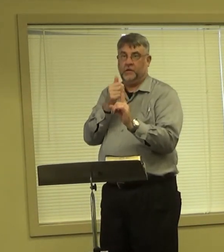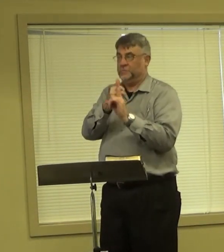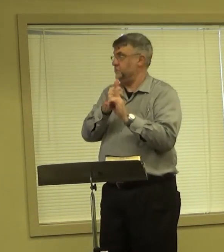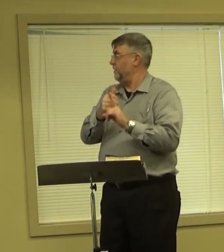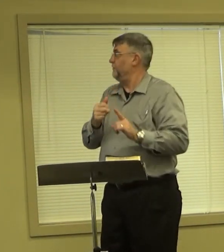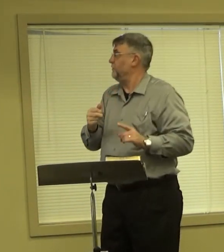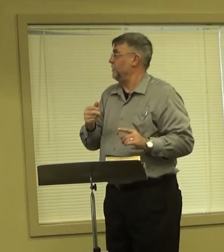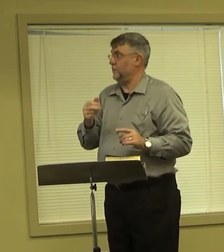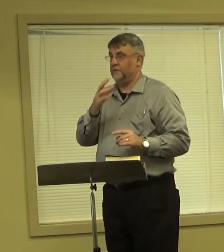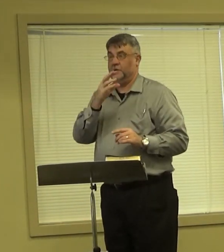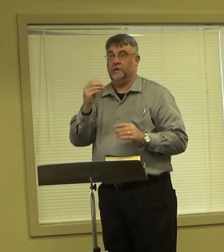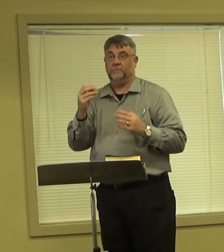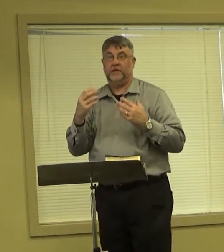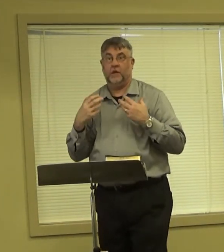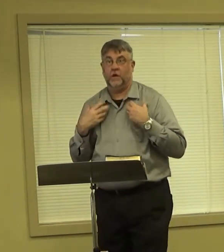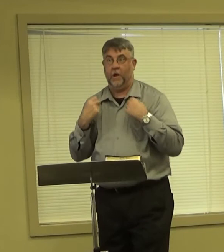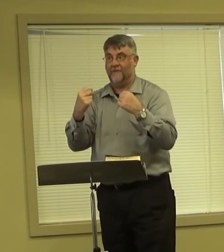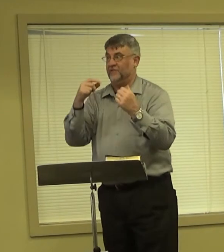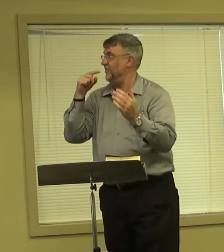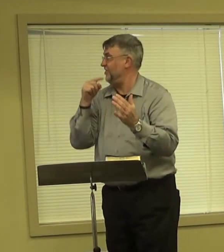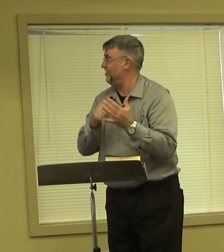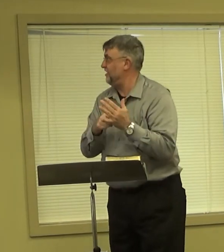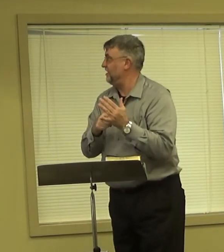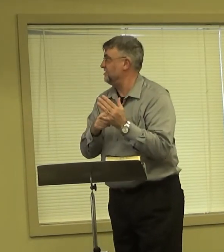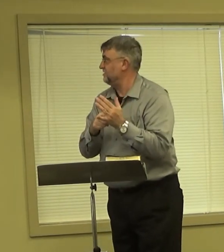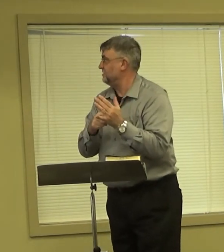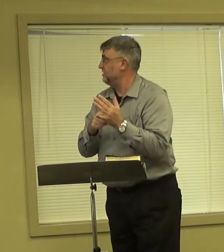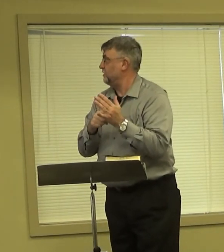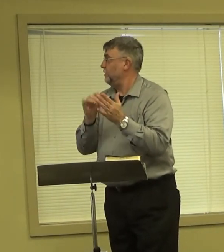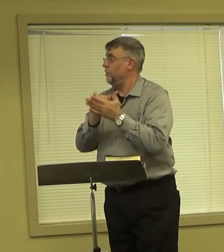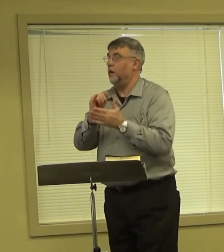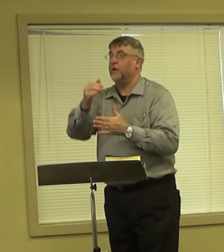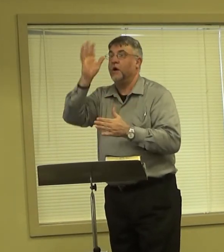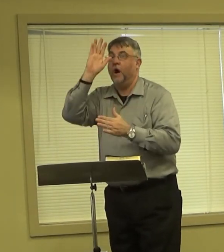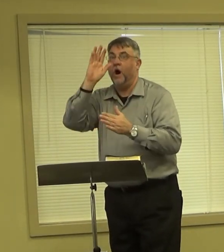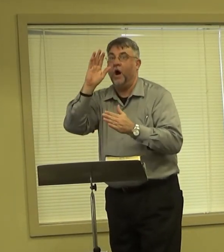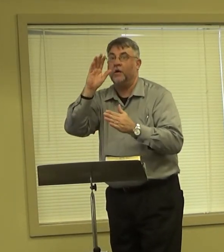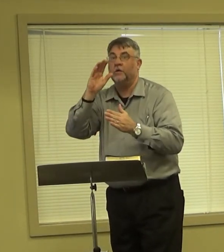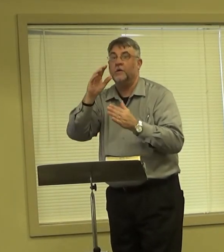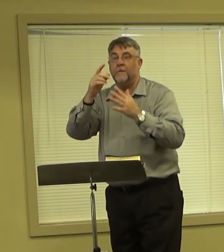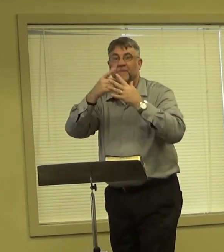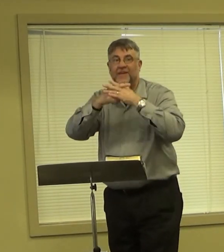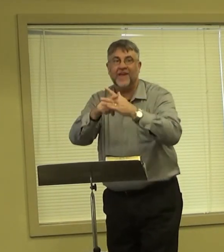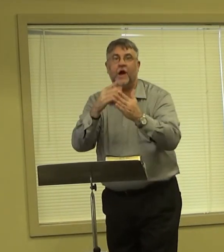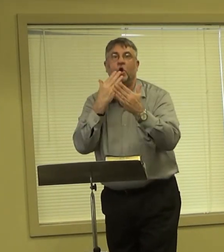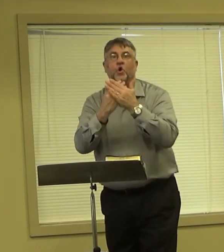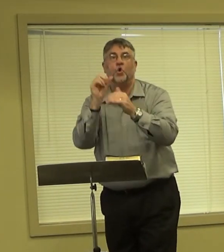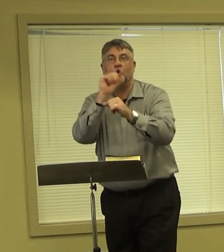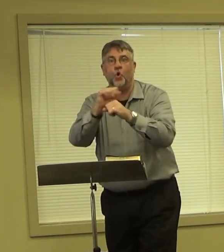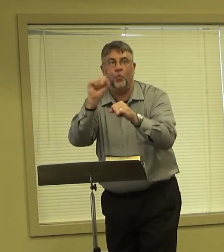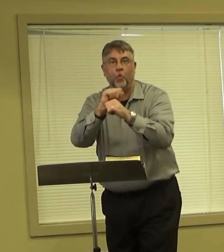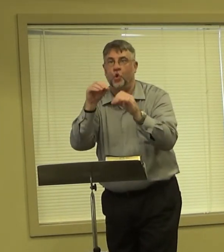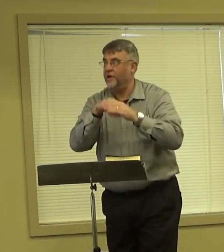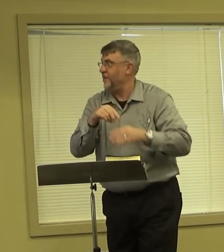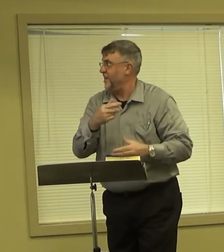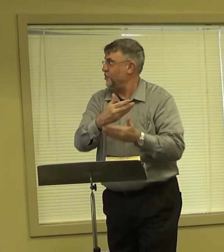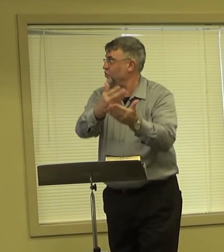Paul is speaking himself. He says, being confident of this, that God began a good